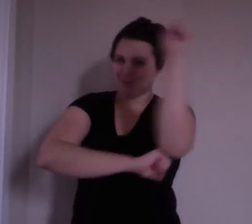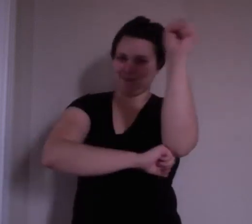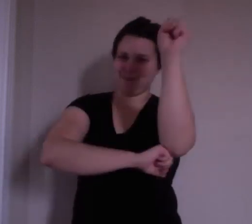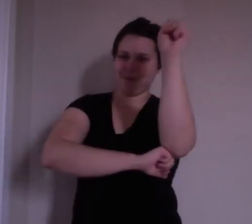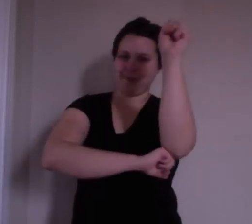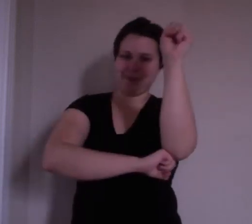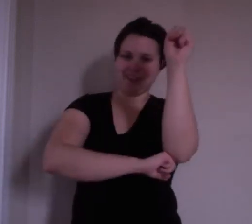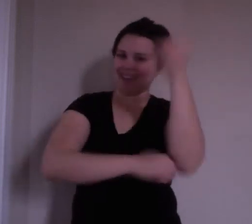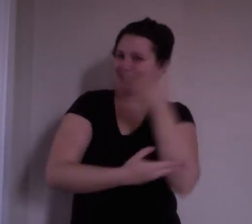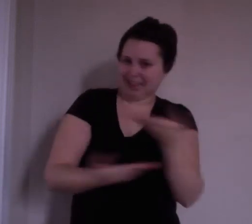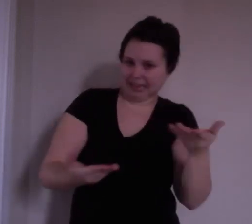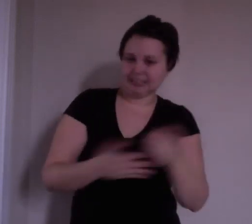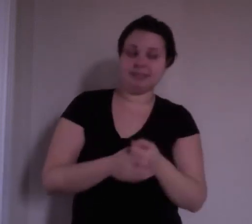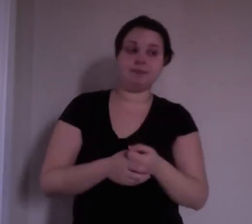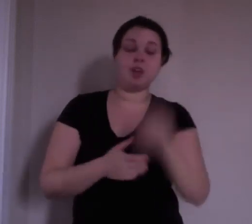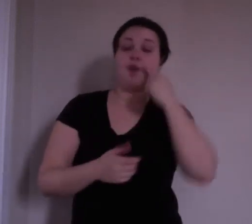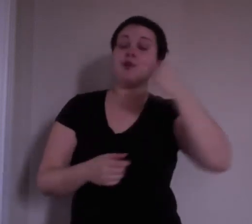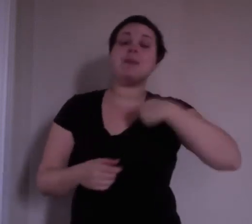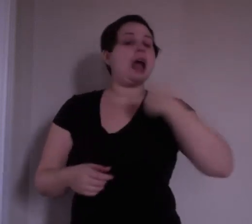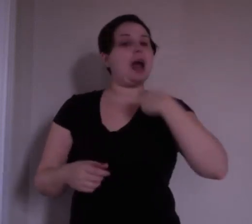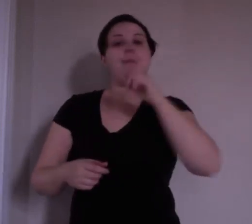promise you, I will not rest